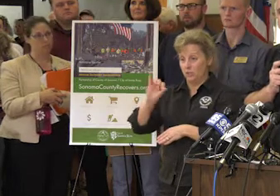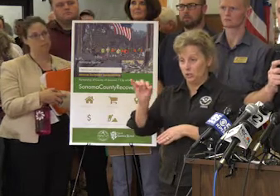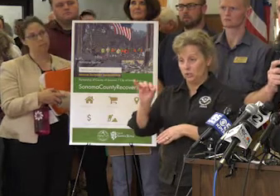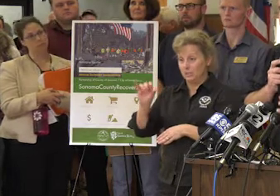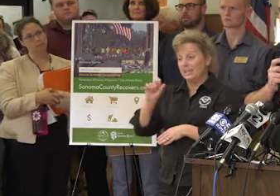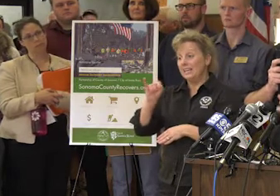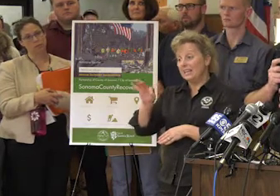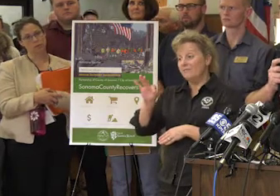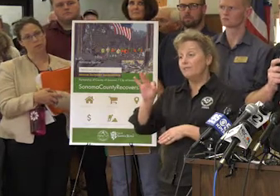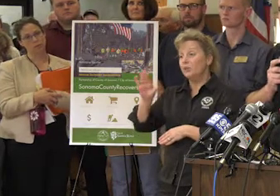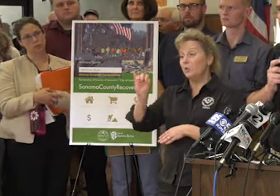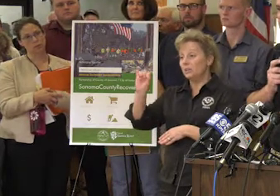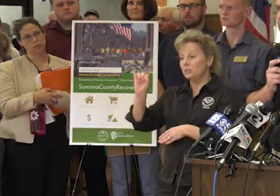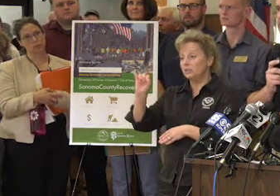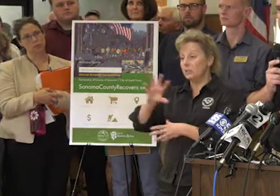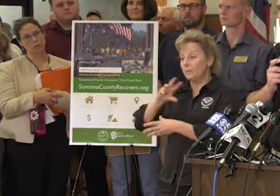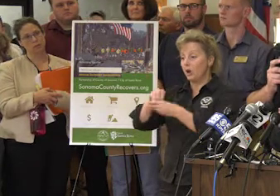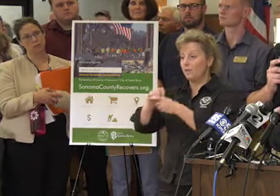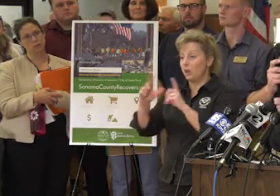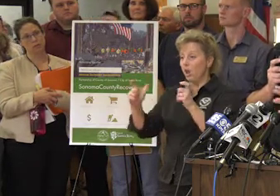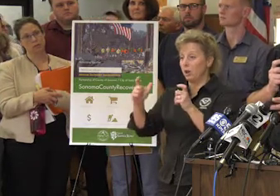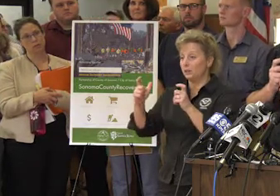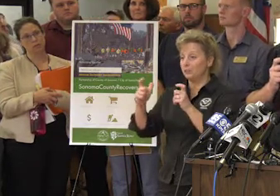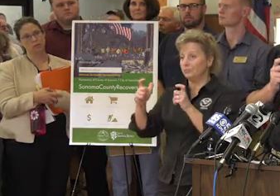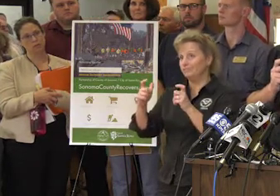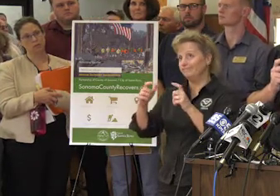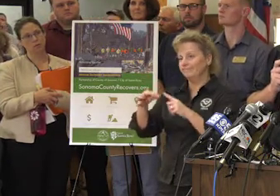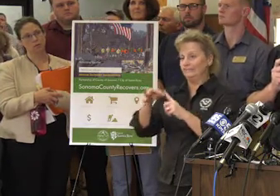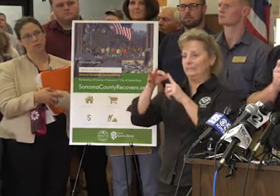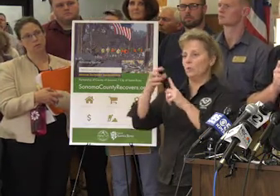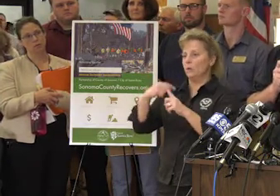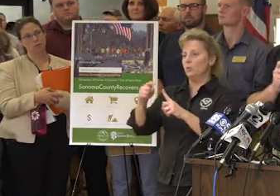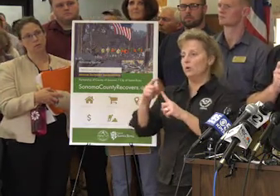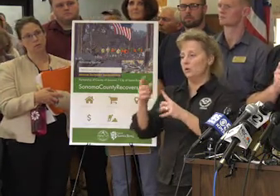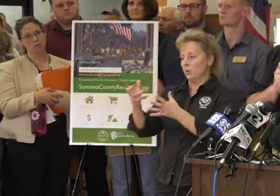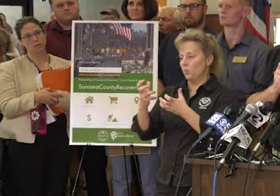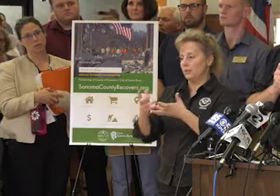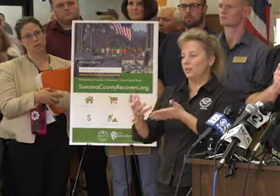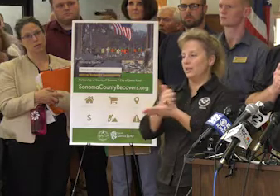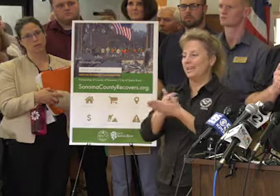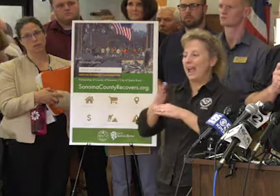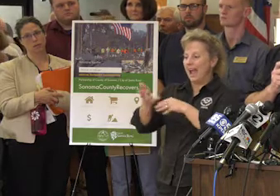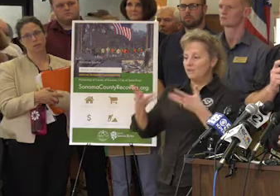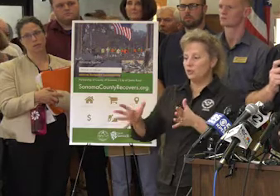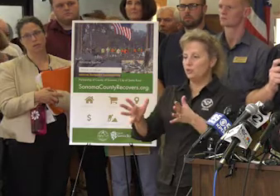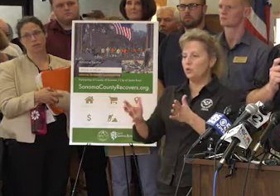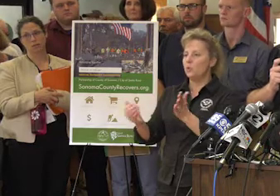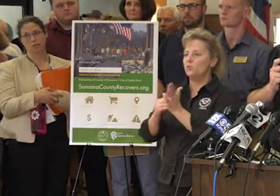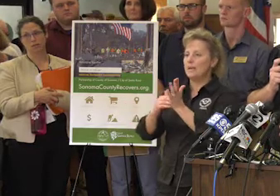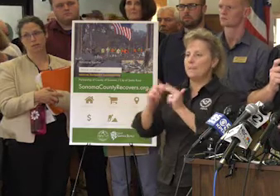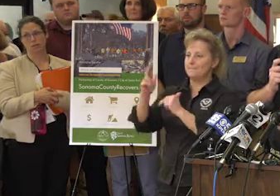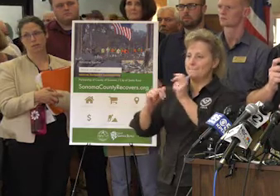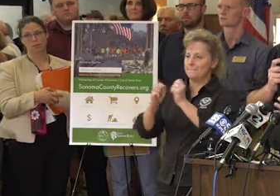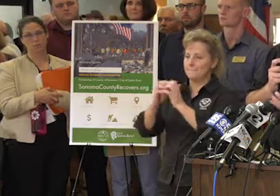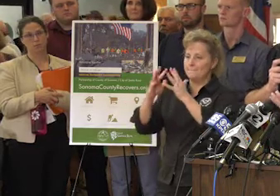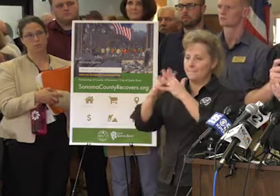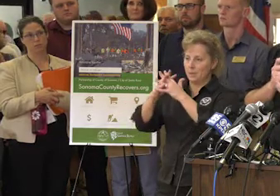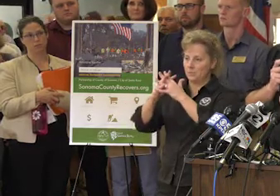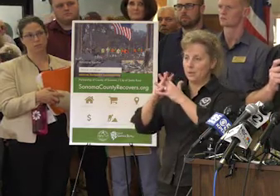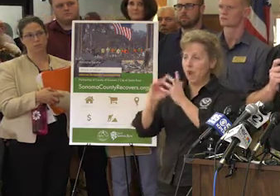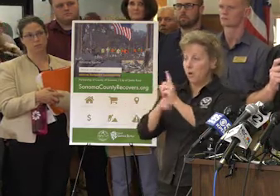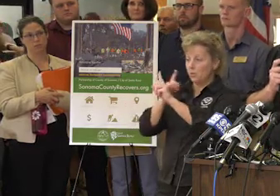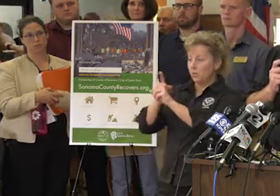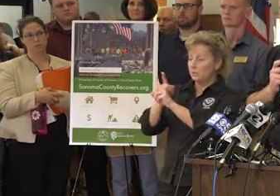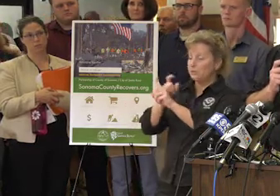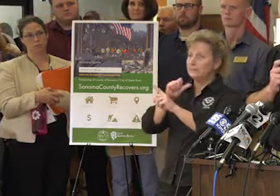insurance proceeds are part of a large clause, we will look to collect after you have rebuilt. Our objective here is not